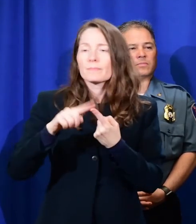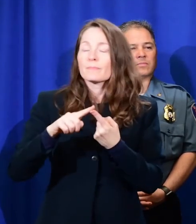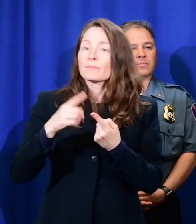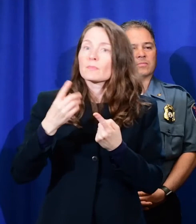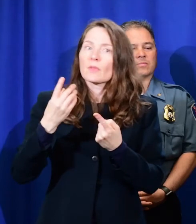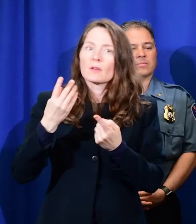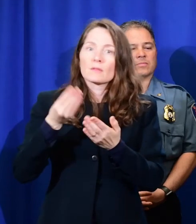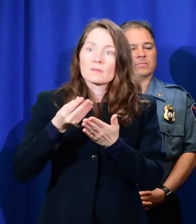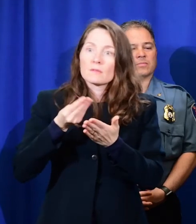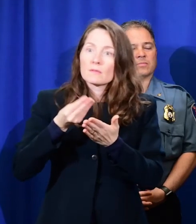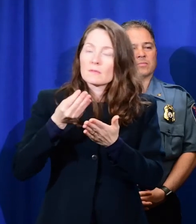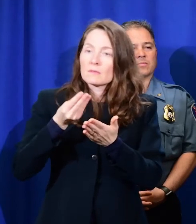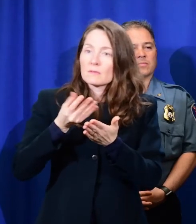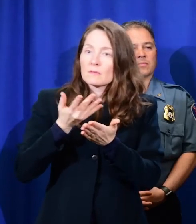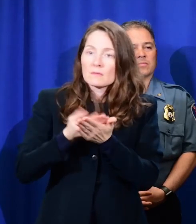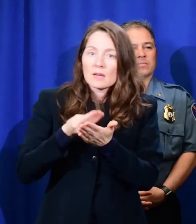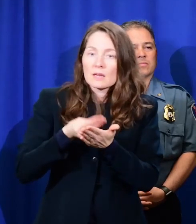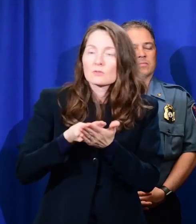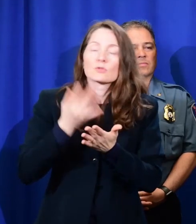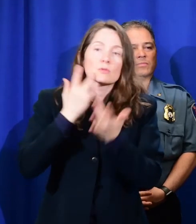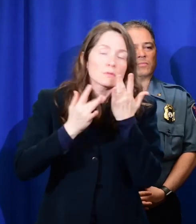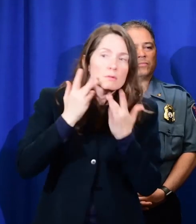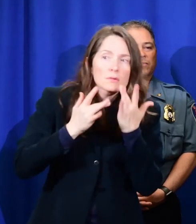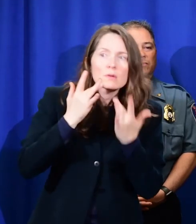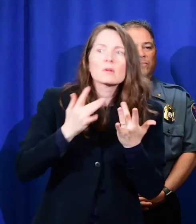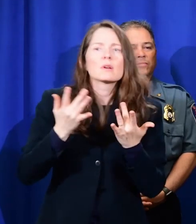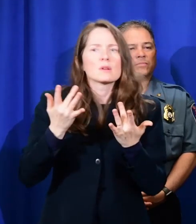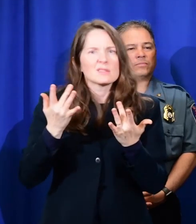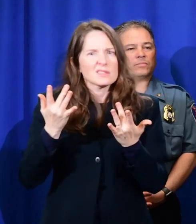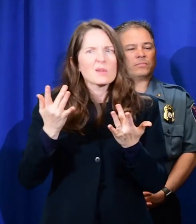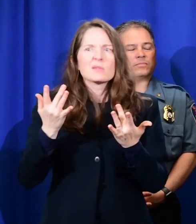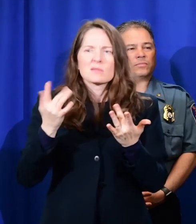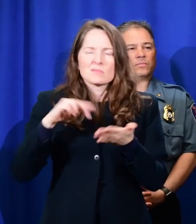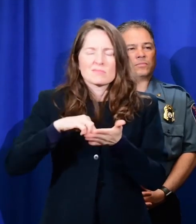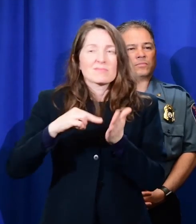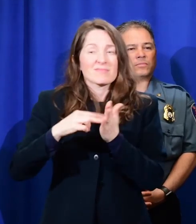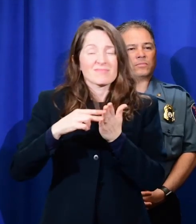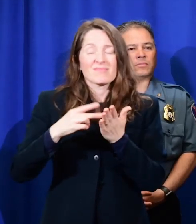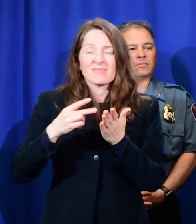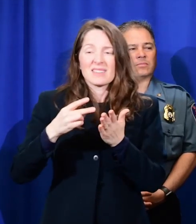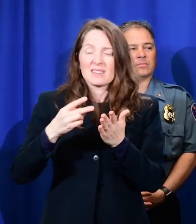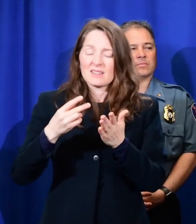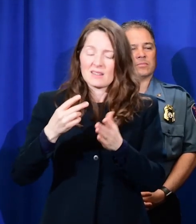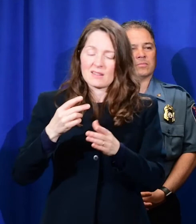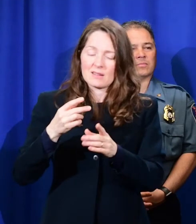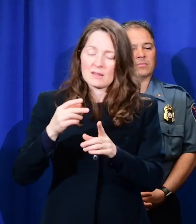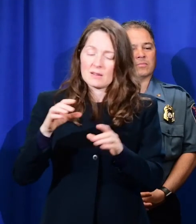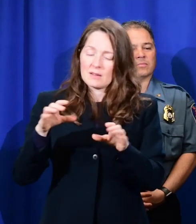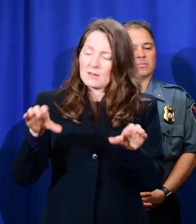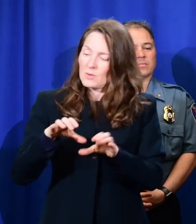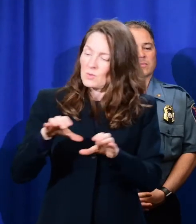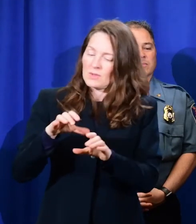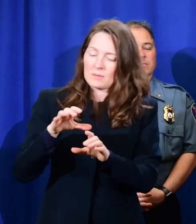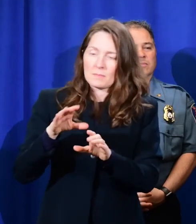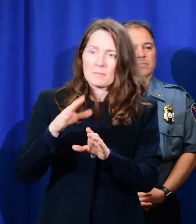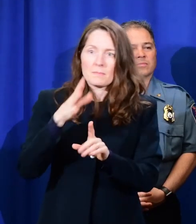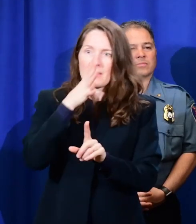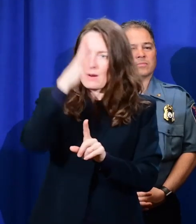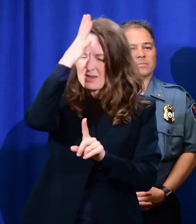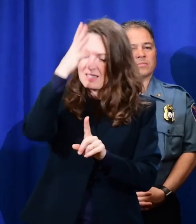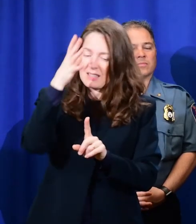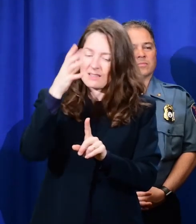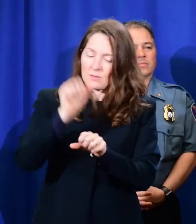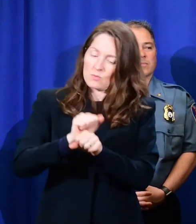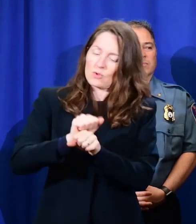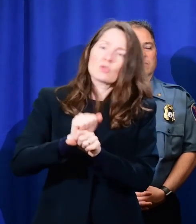other societal issues that can make parenting challenging. By reducing these vulnerabilities through strengths-based approaches that